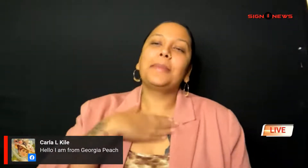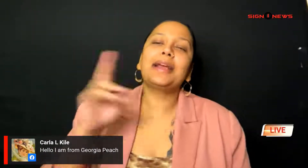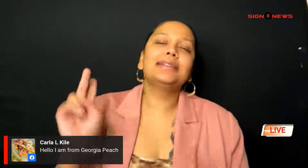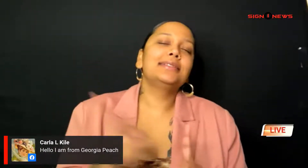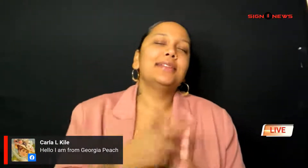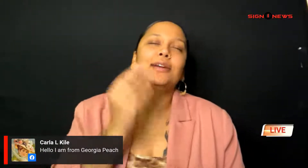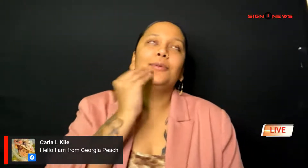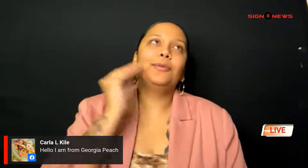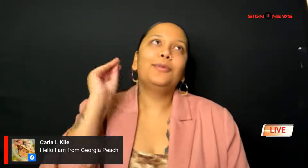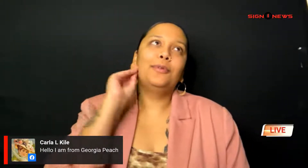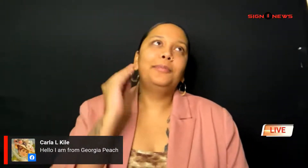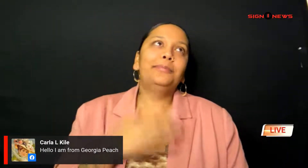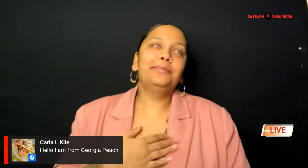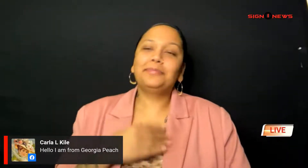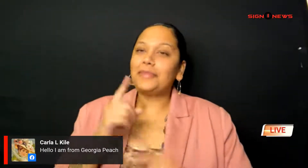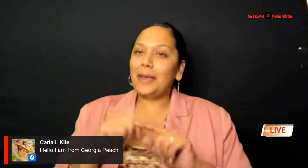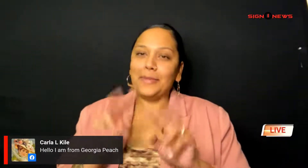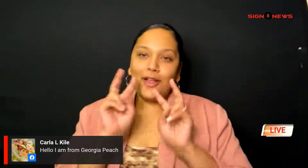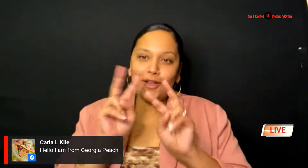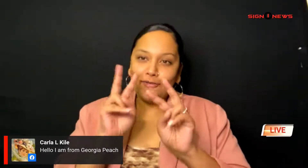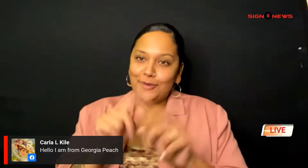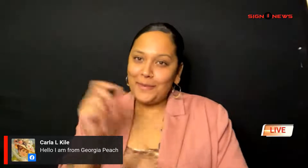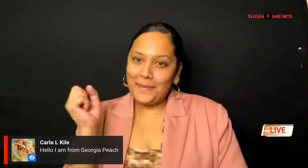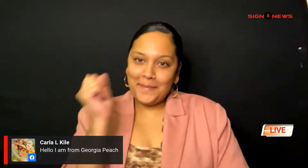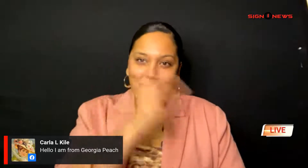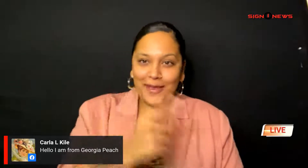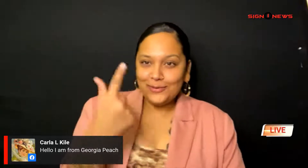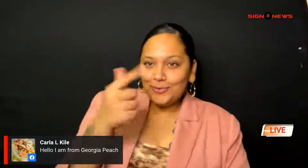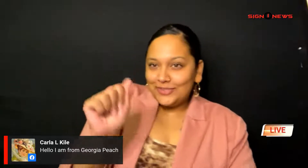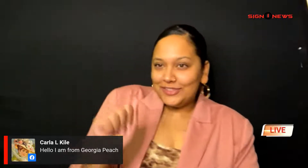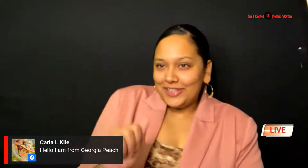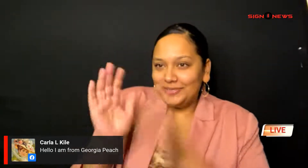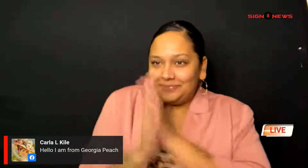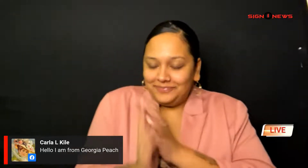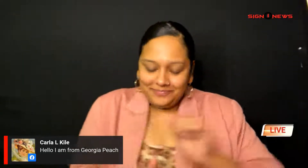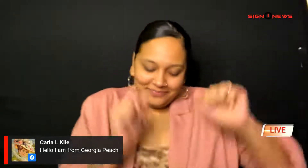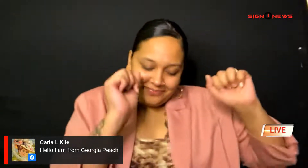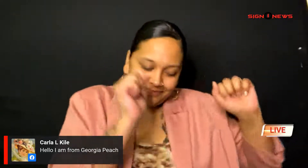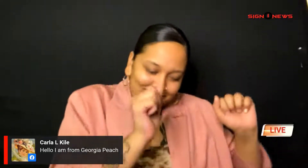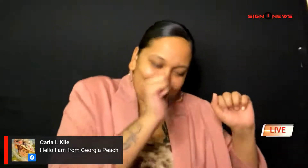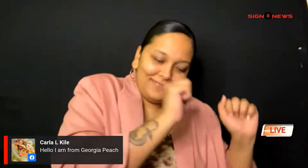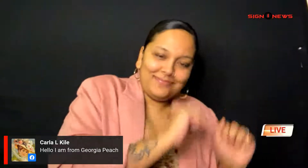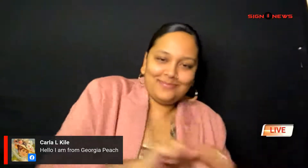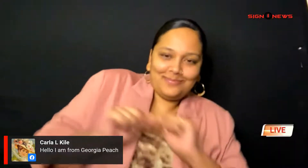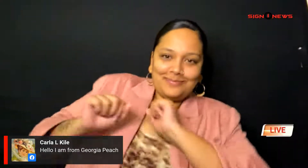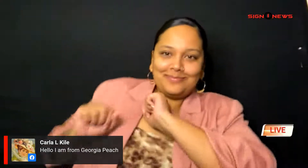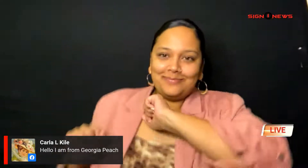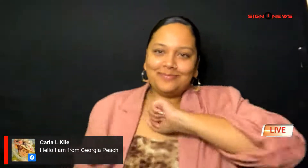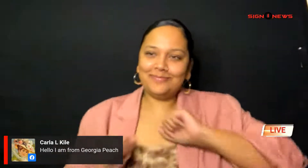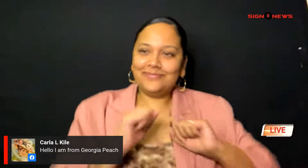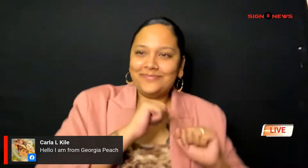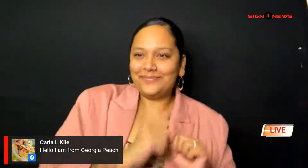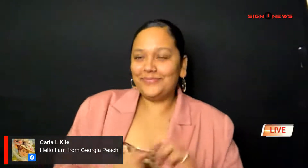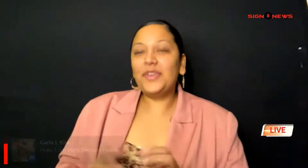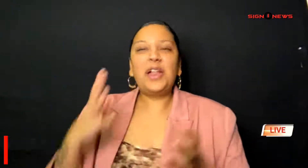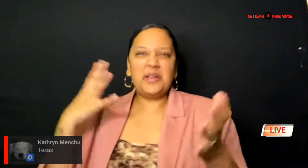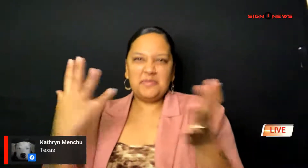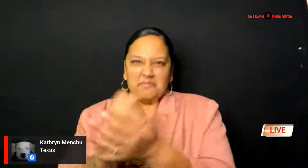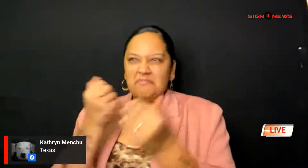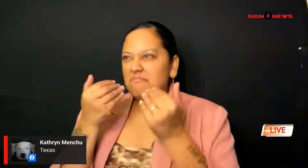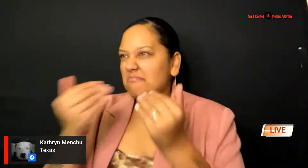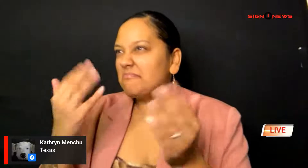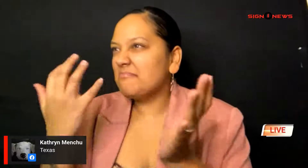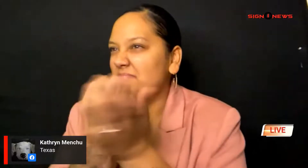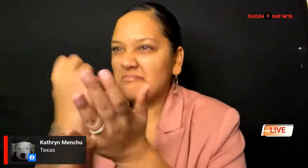From Georgia. That is my second home. I'm looking forward to going back there to Georgia real soon.